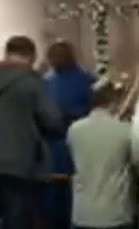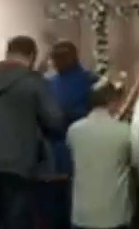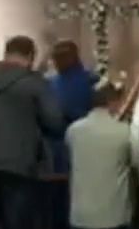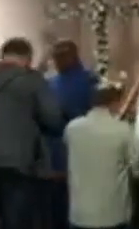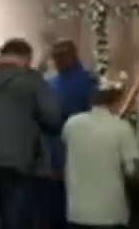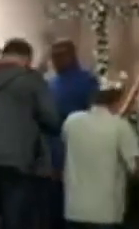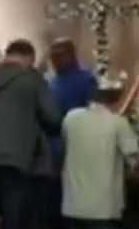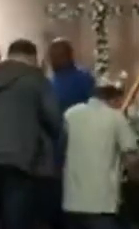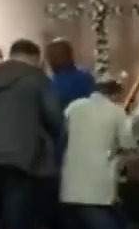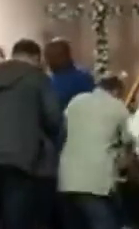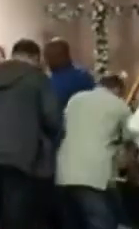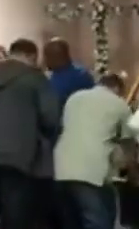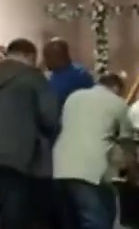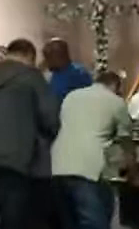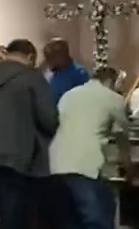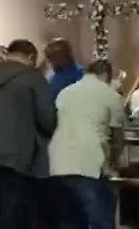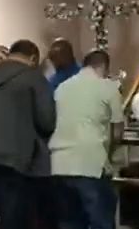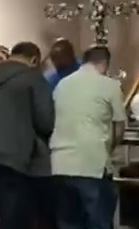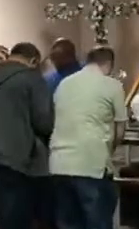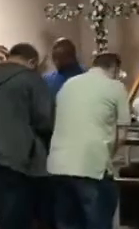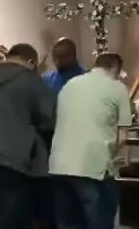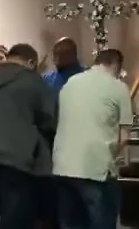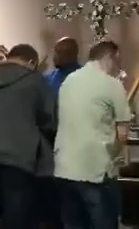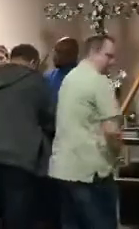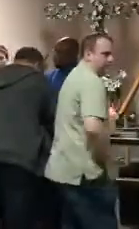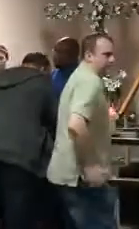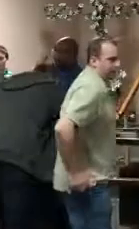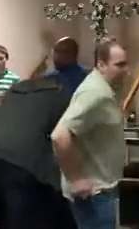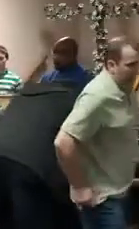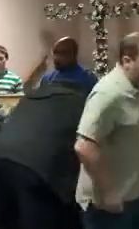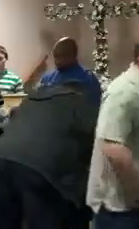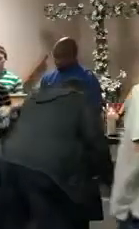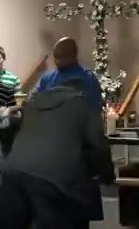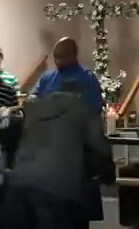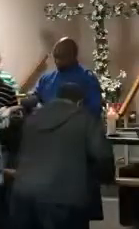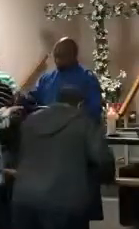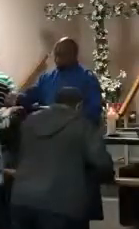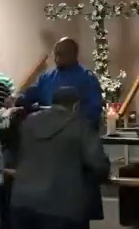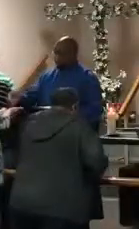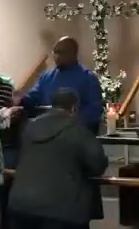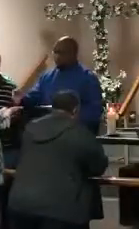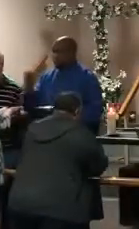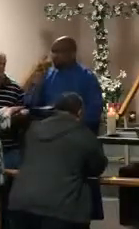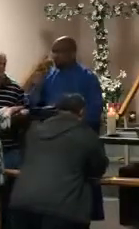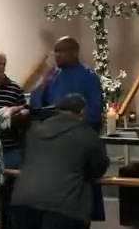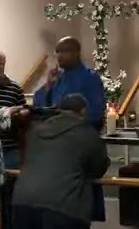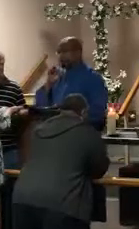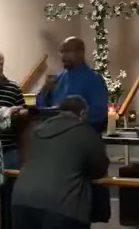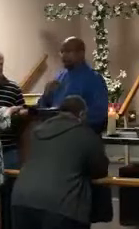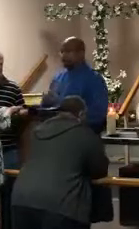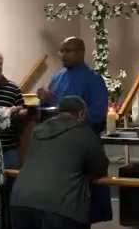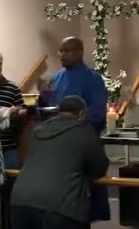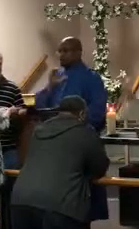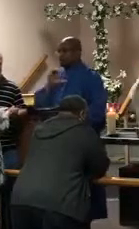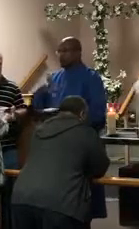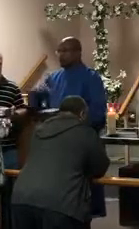and ever. Jesus is risen. He is risen indeed. See, in her. her